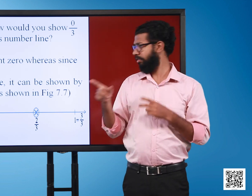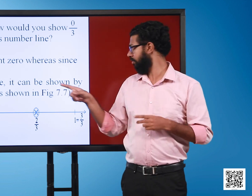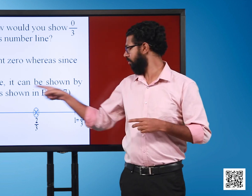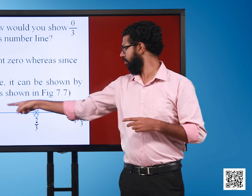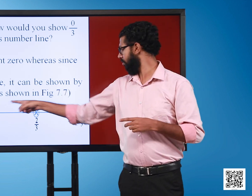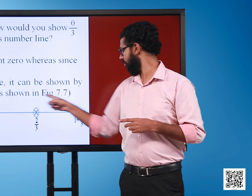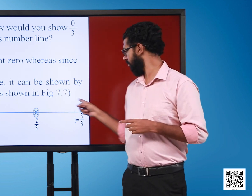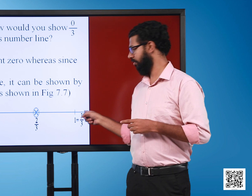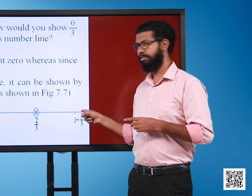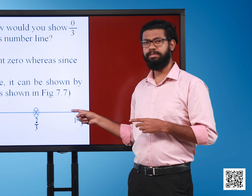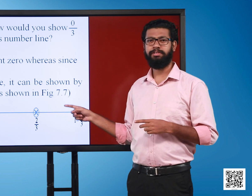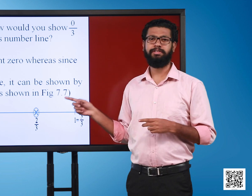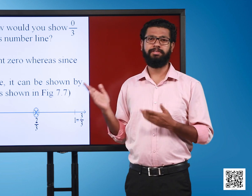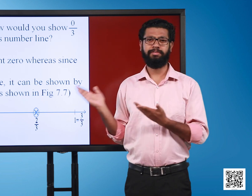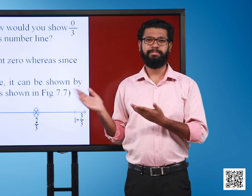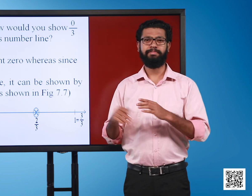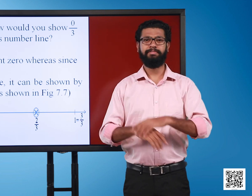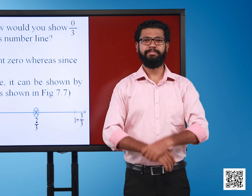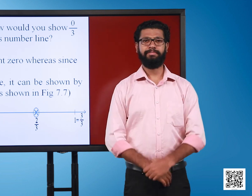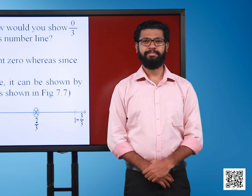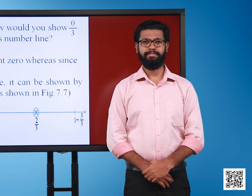As shown in figure 7.7.